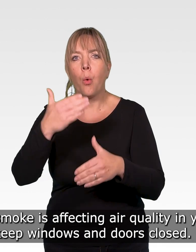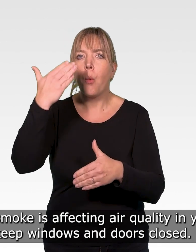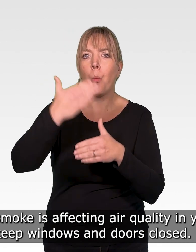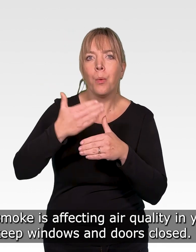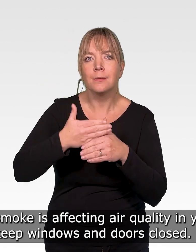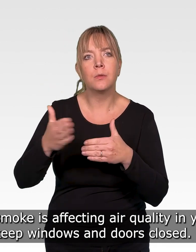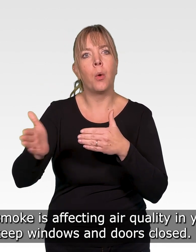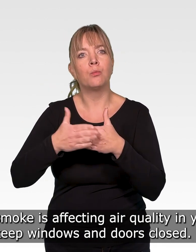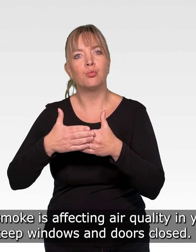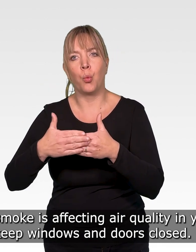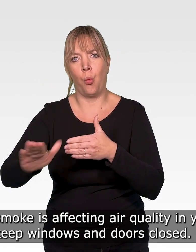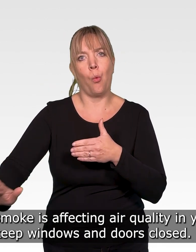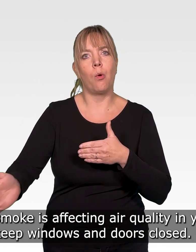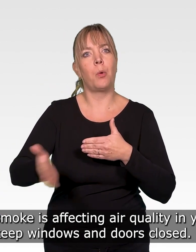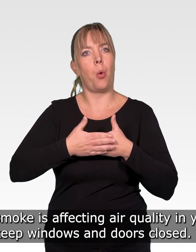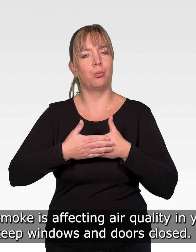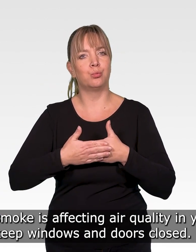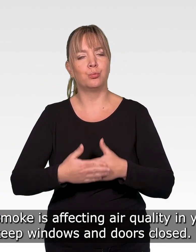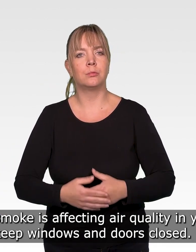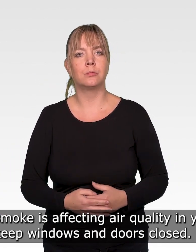keep windows and doors closed.